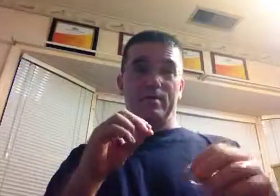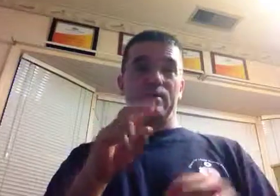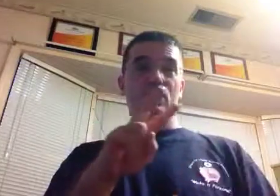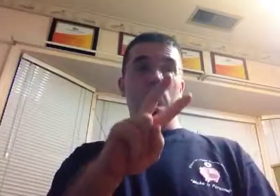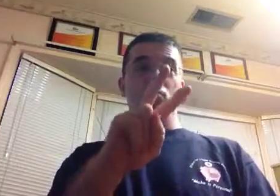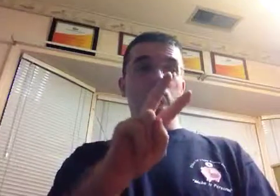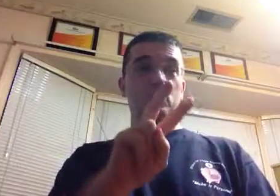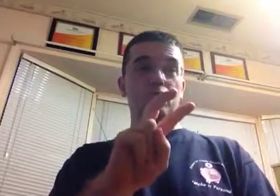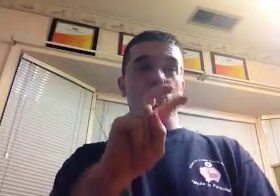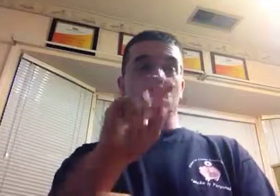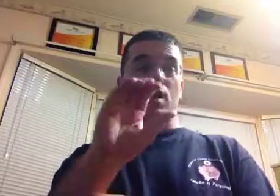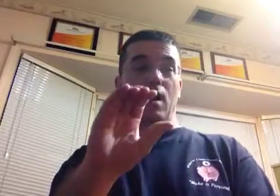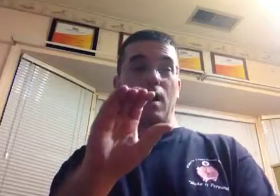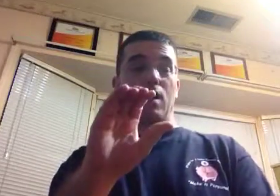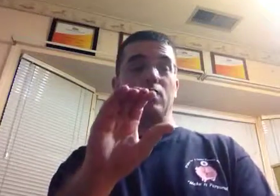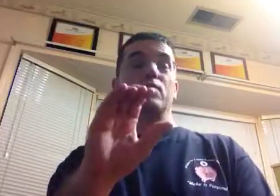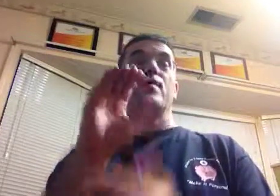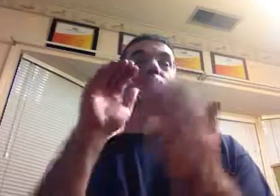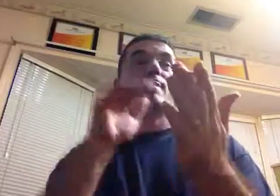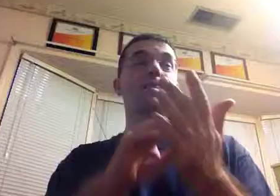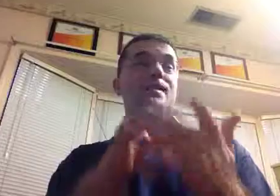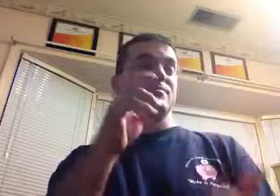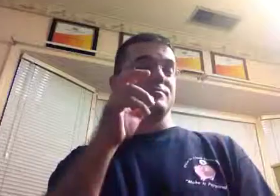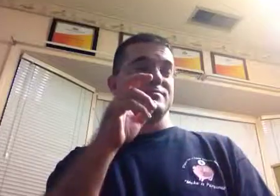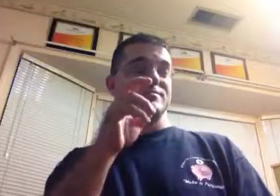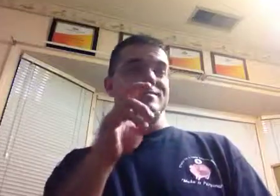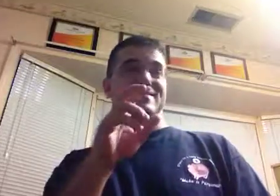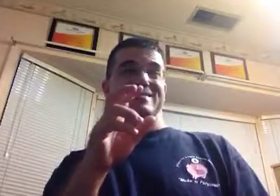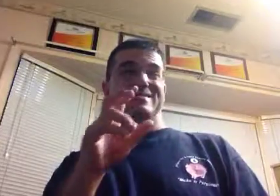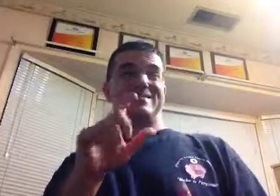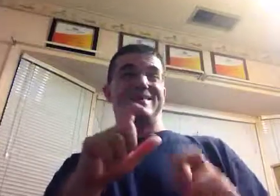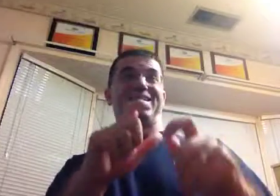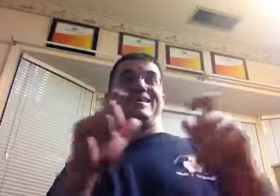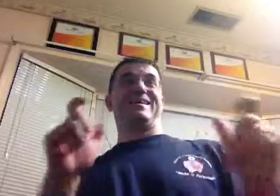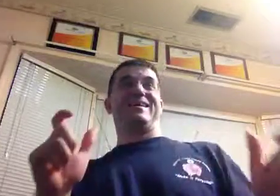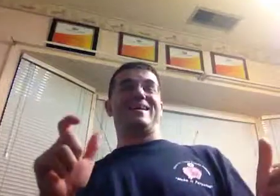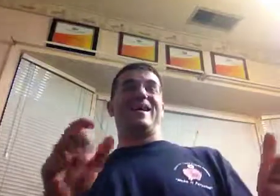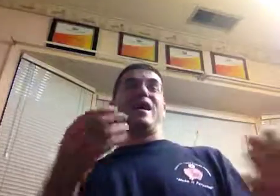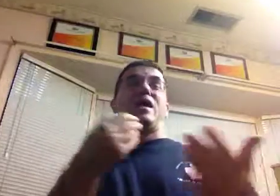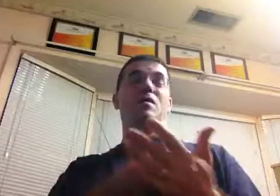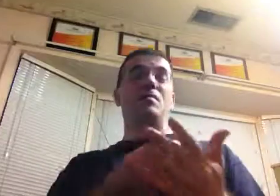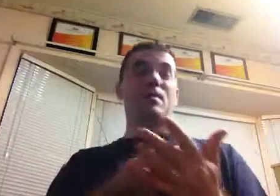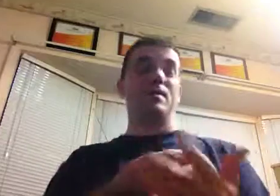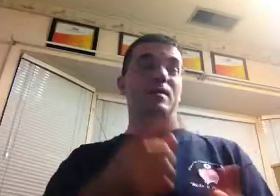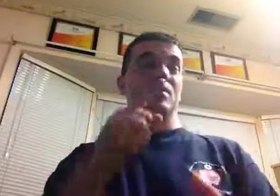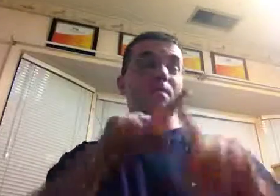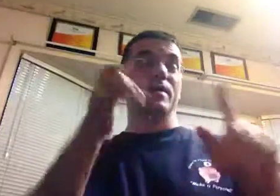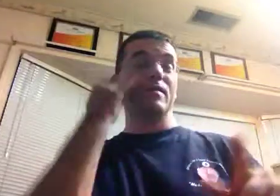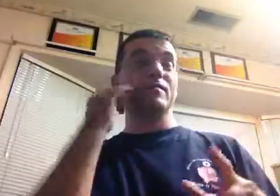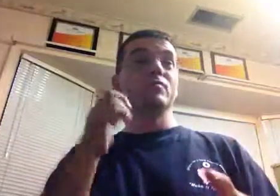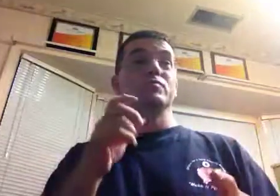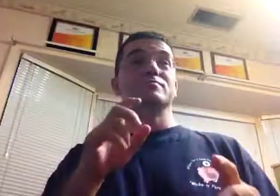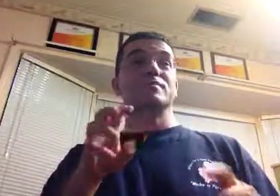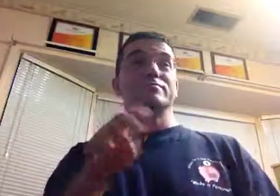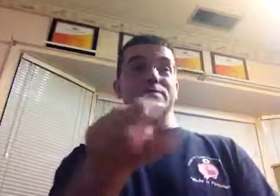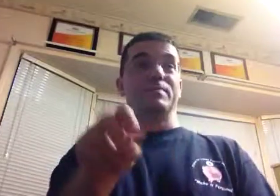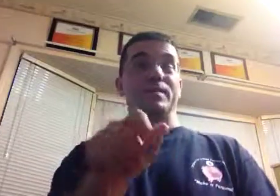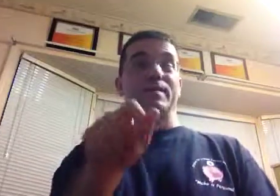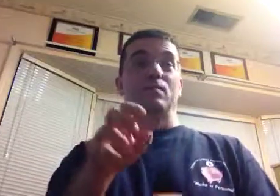$200,000 sounds like it's a lot of money. If you start messing with it, you're going to find how fast it leaves, and it won't be much